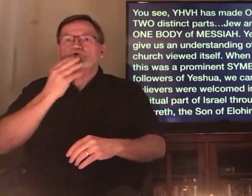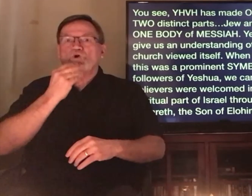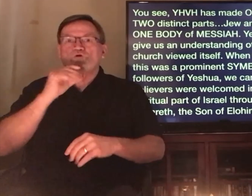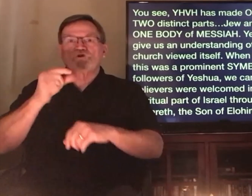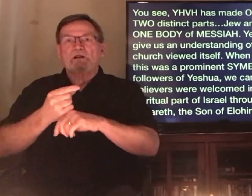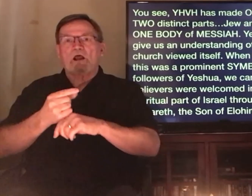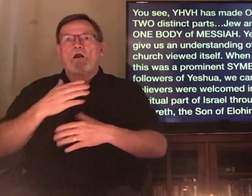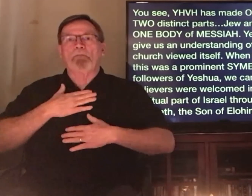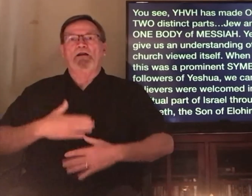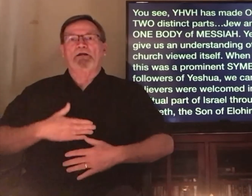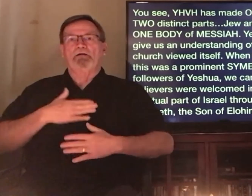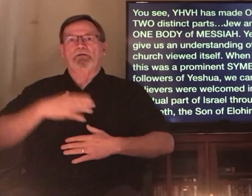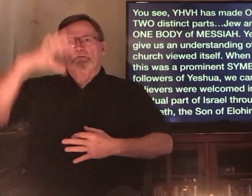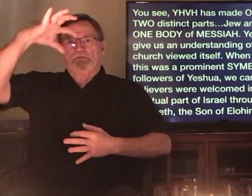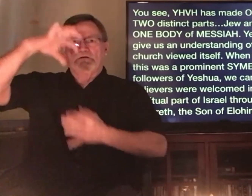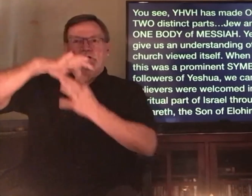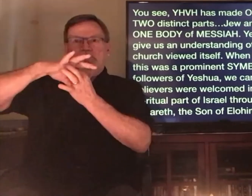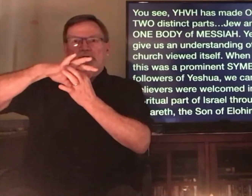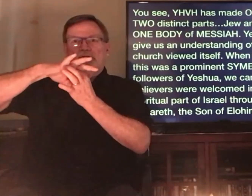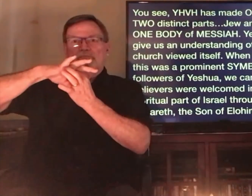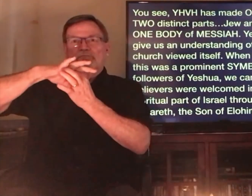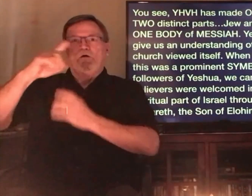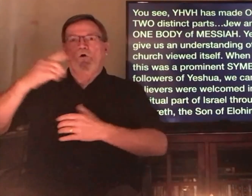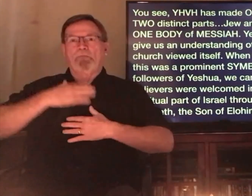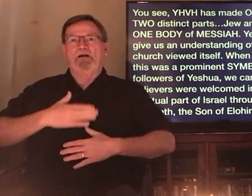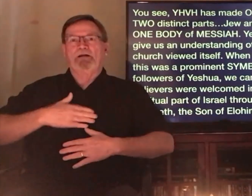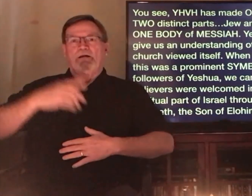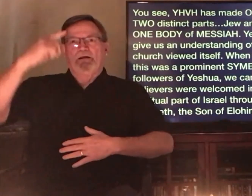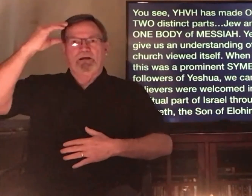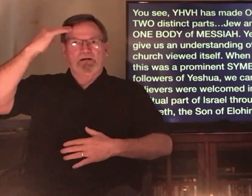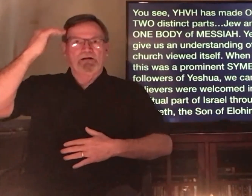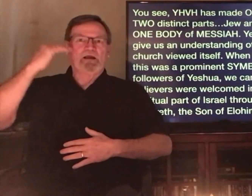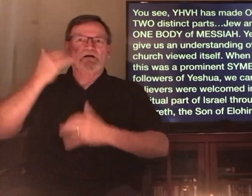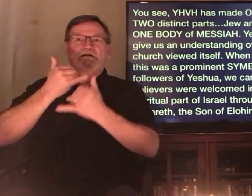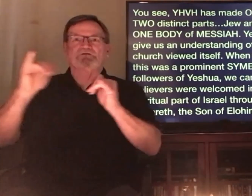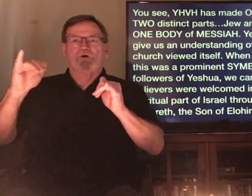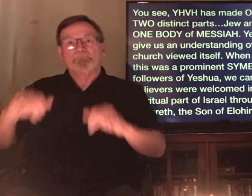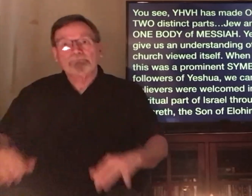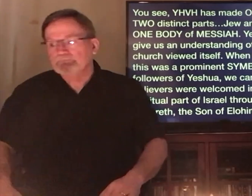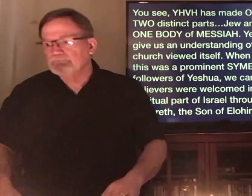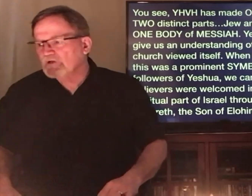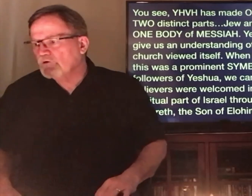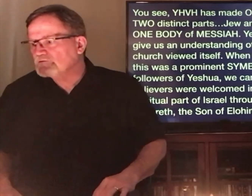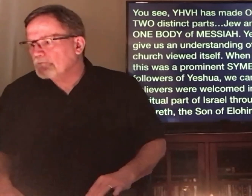at Mount Zion. We find that around 1960. We'll show you a picture.